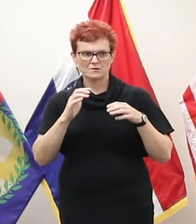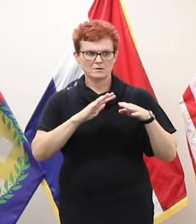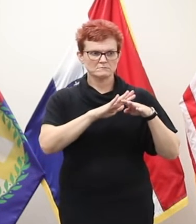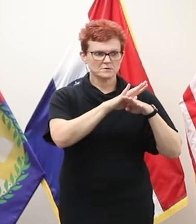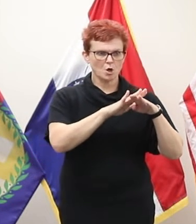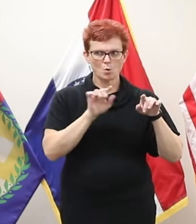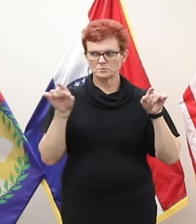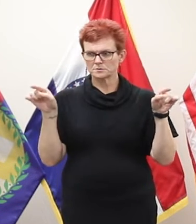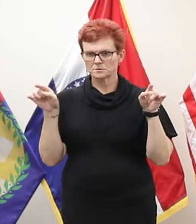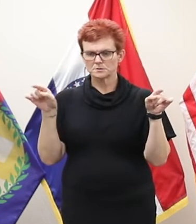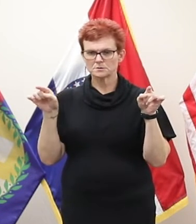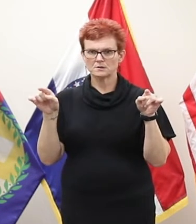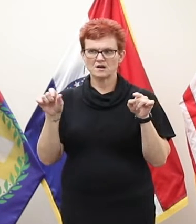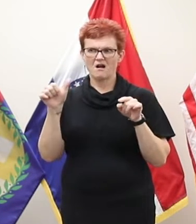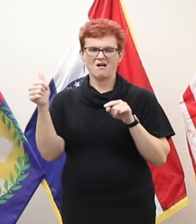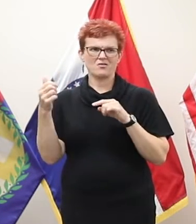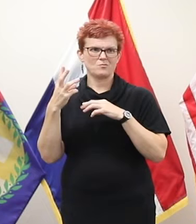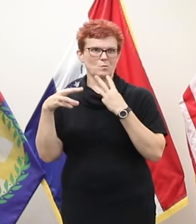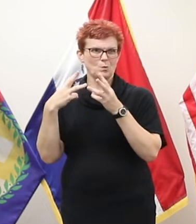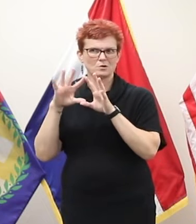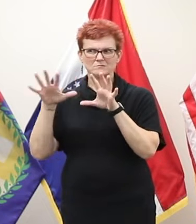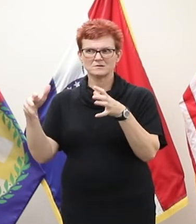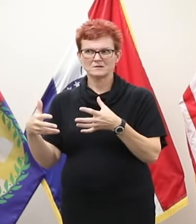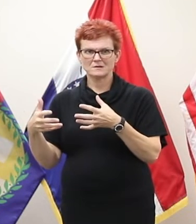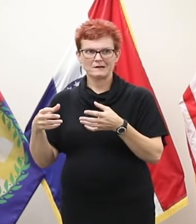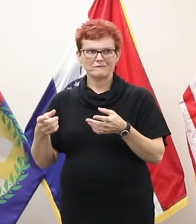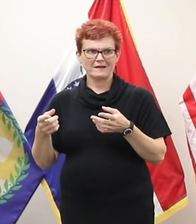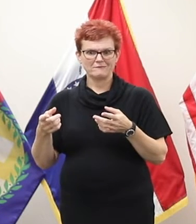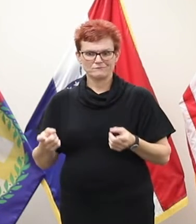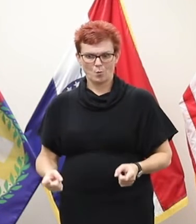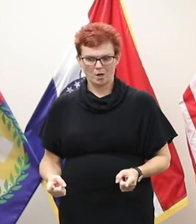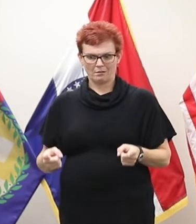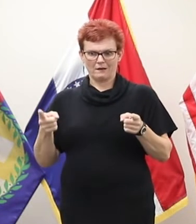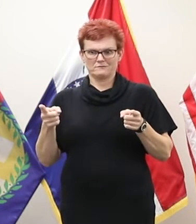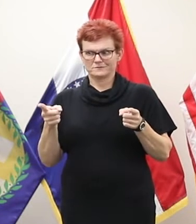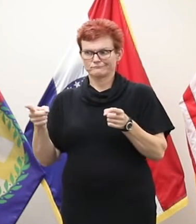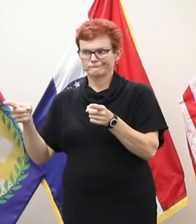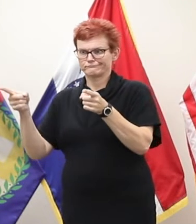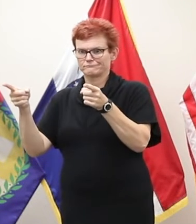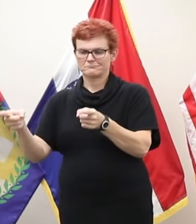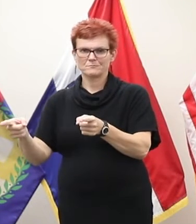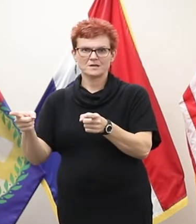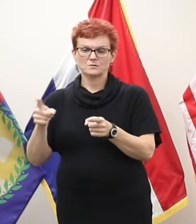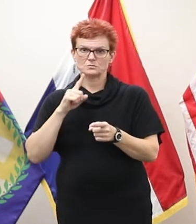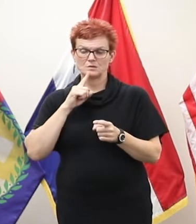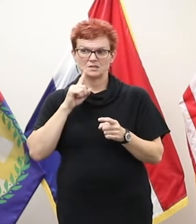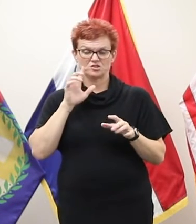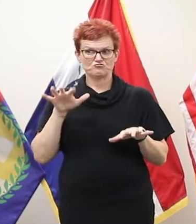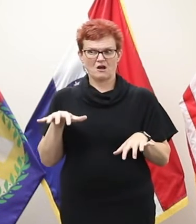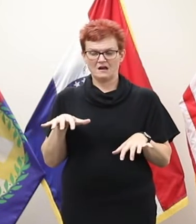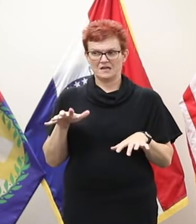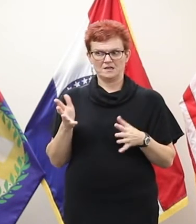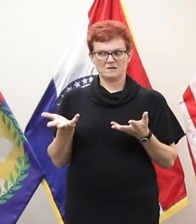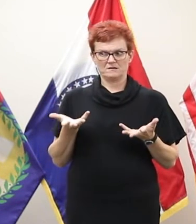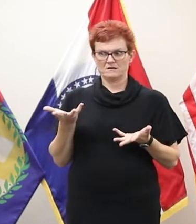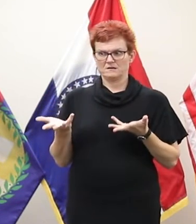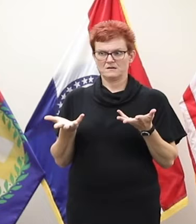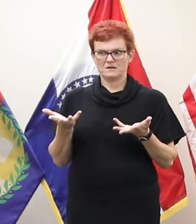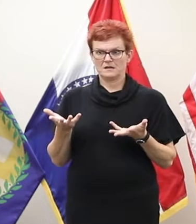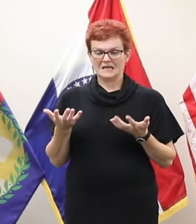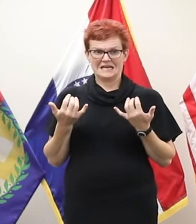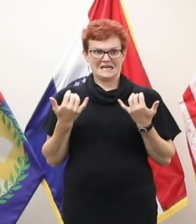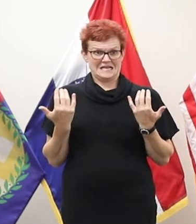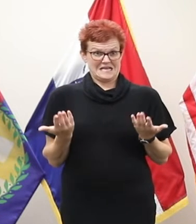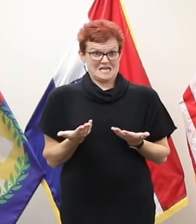world being unfortunately moved around with forklifts, and it was an alarming scene. We worked quickly here in St.